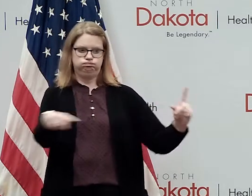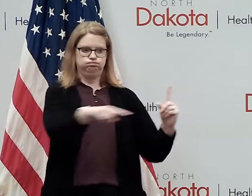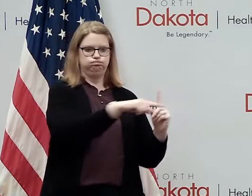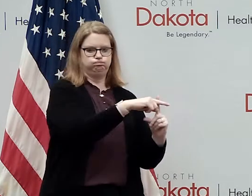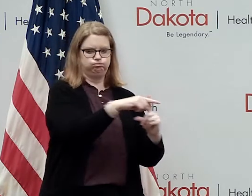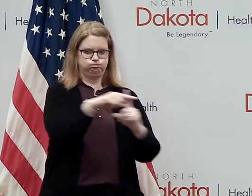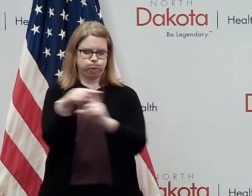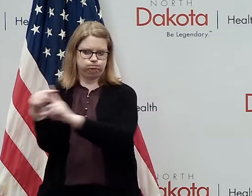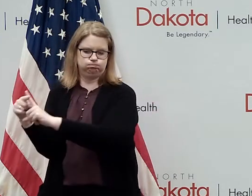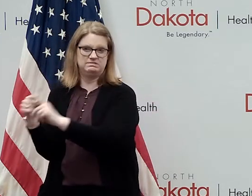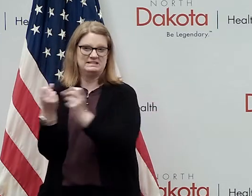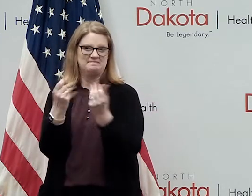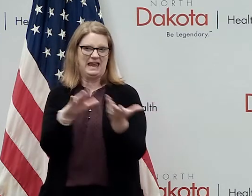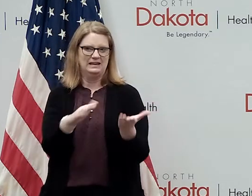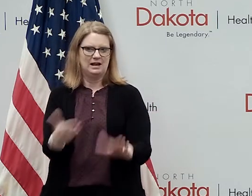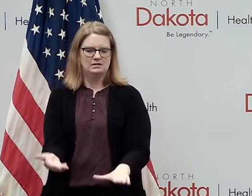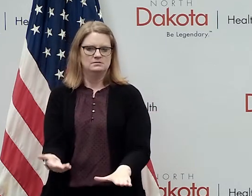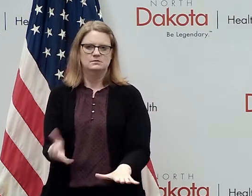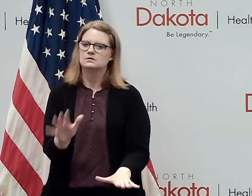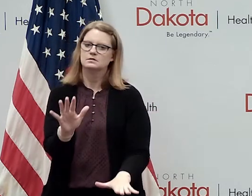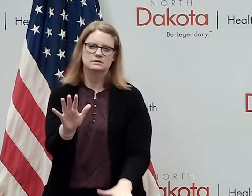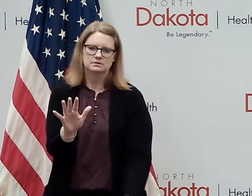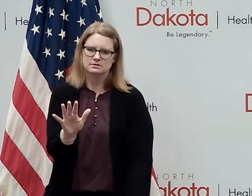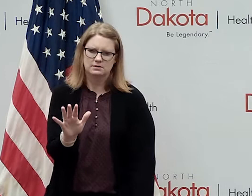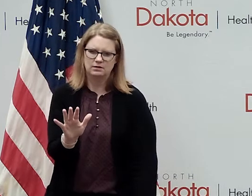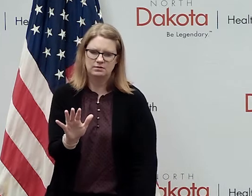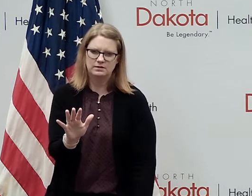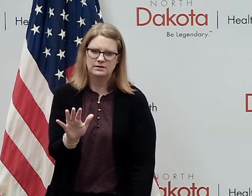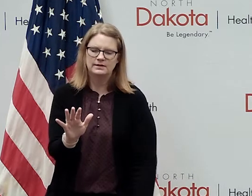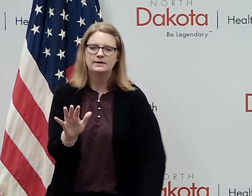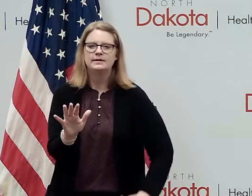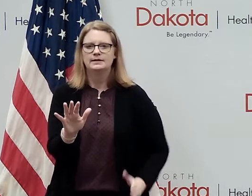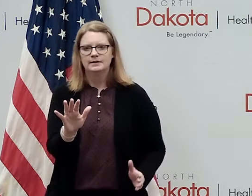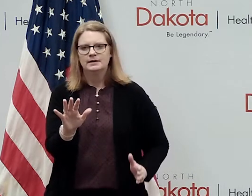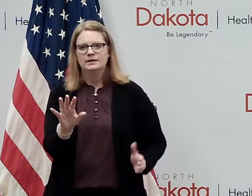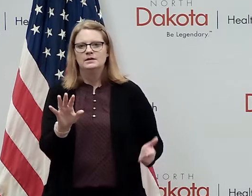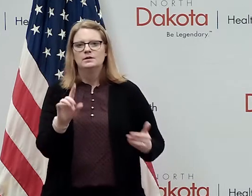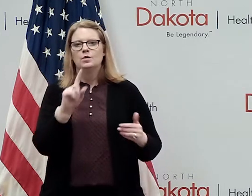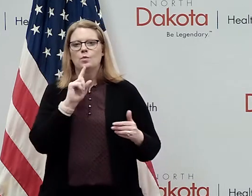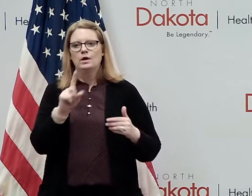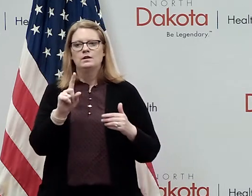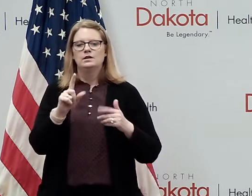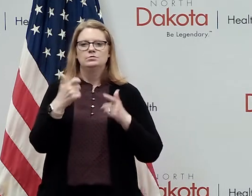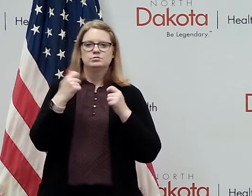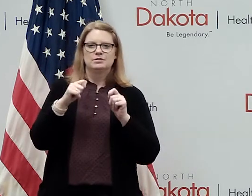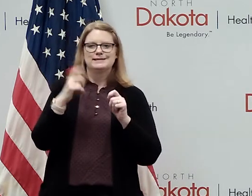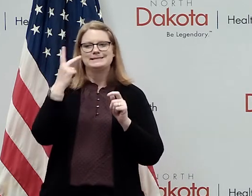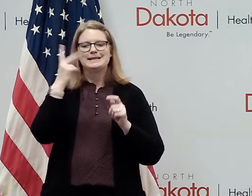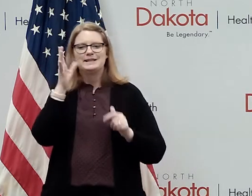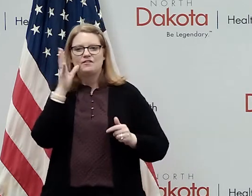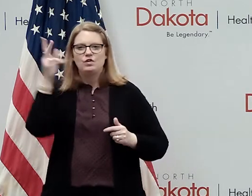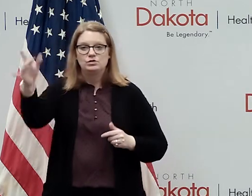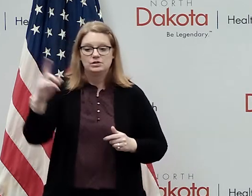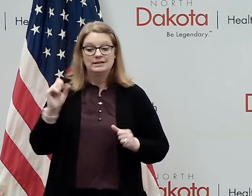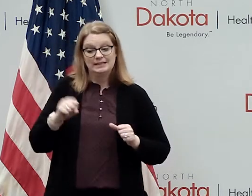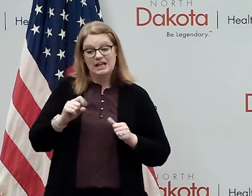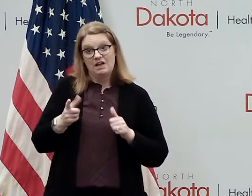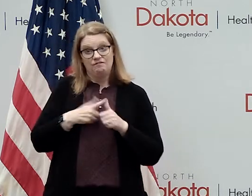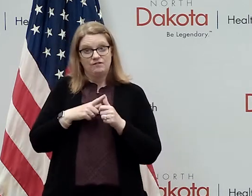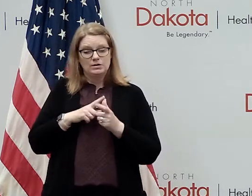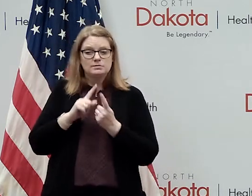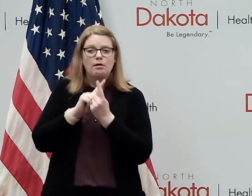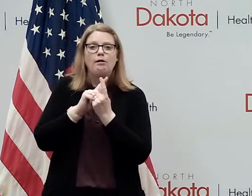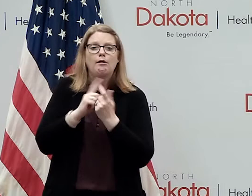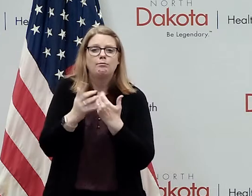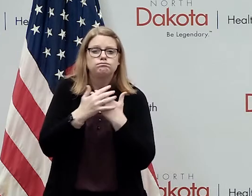deaths. And so this is we're trying to look beyond that first reunion to make sure that we can do this safely, and